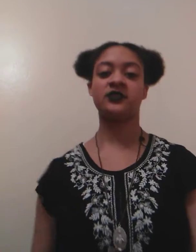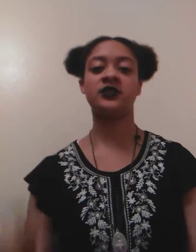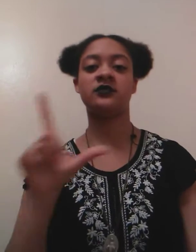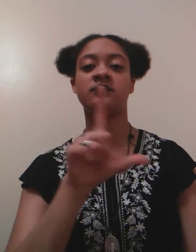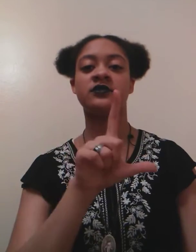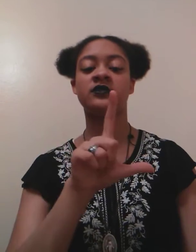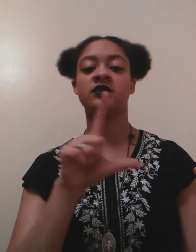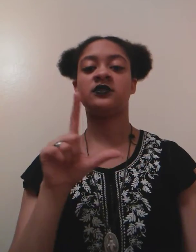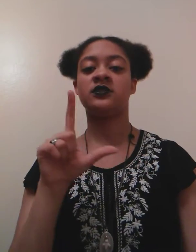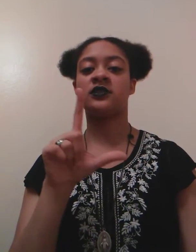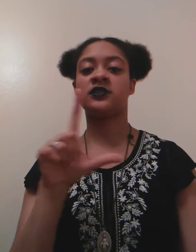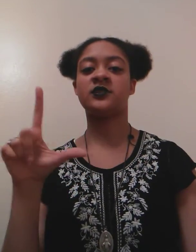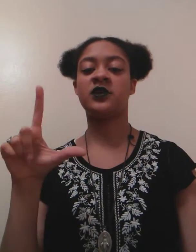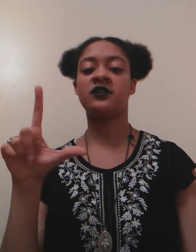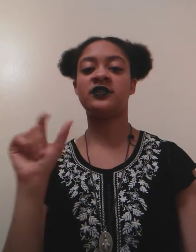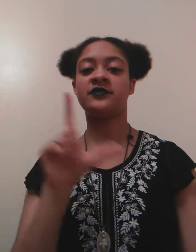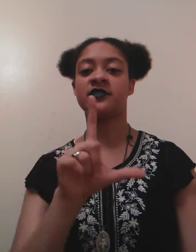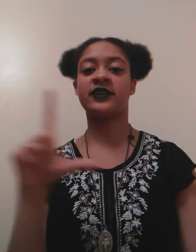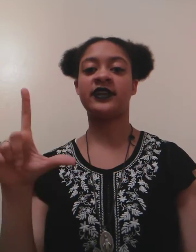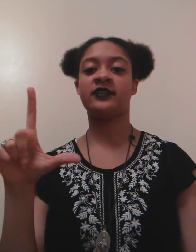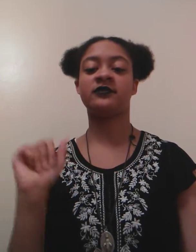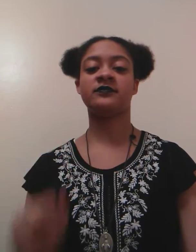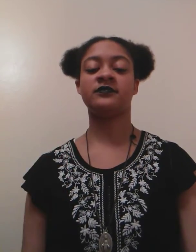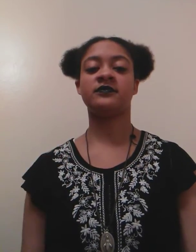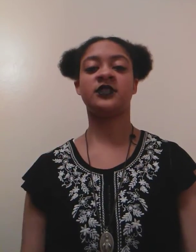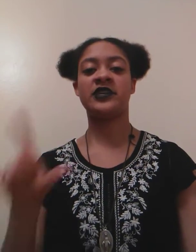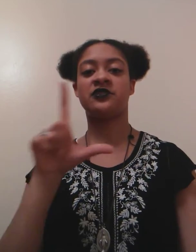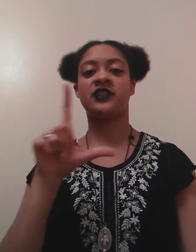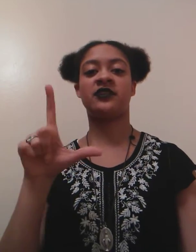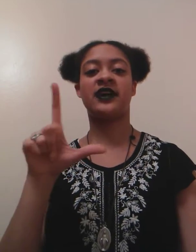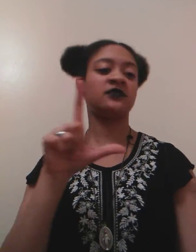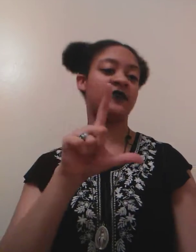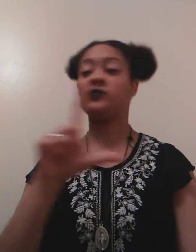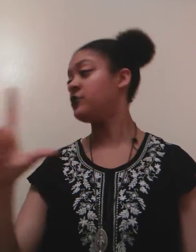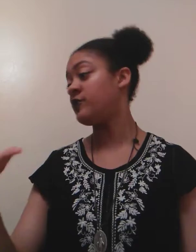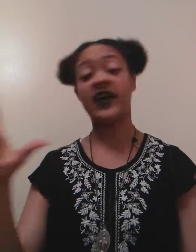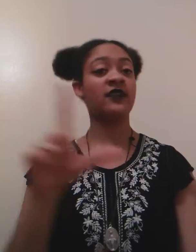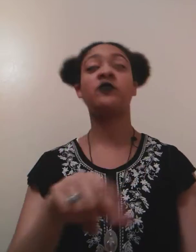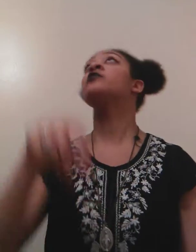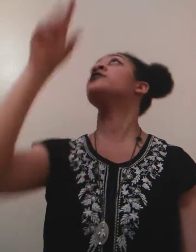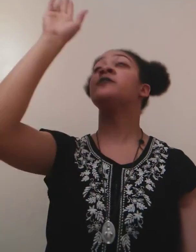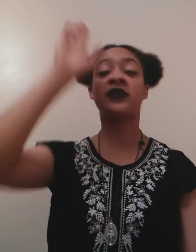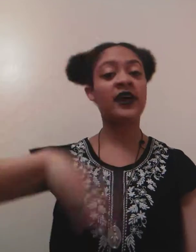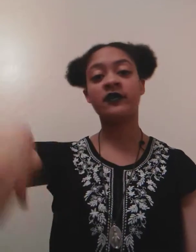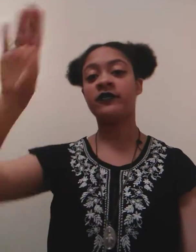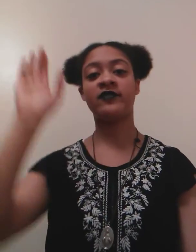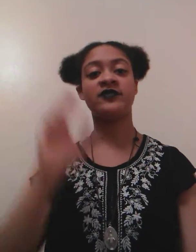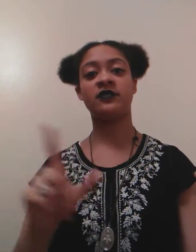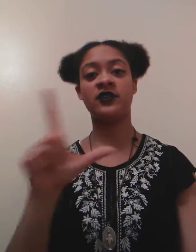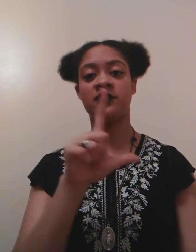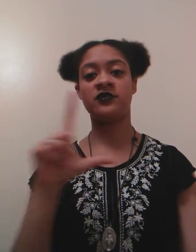you know? Just a small difference right here to make sure that their eyes don't have to move back and forth or up and down for every single thing you're